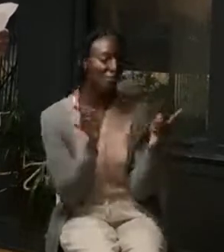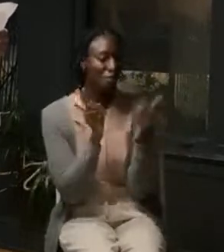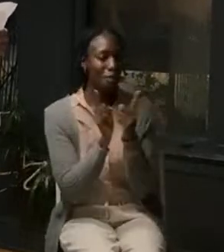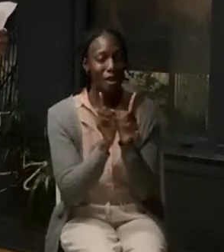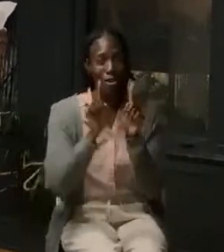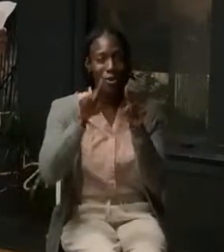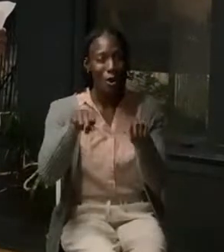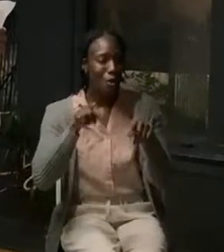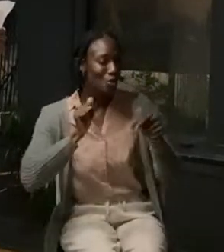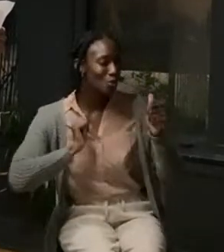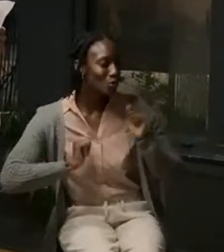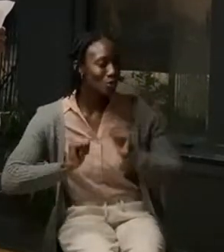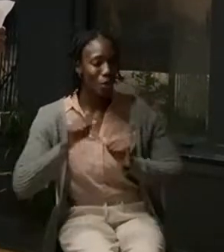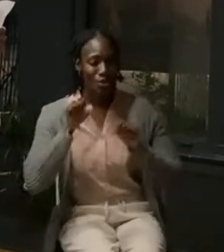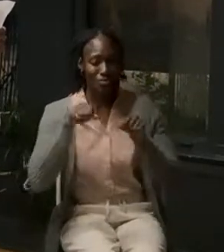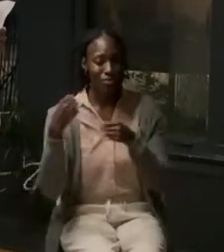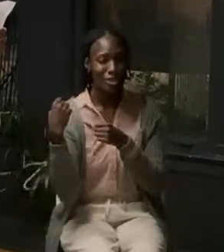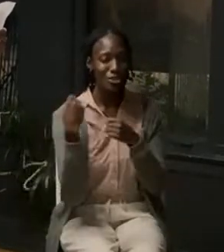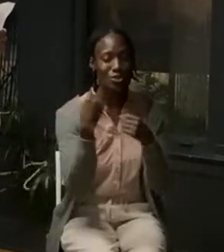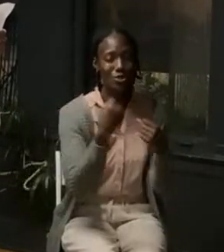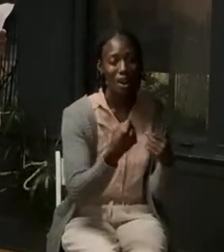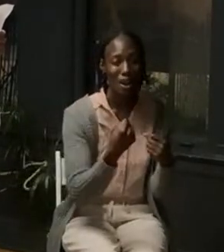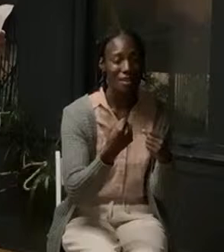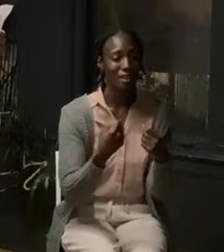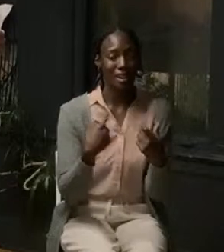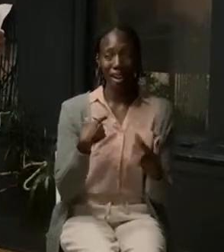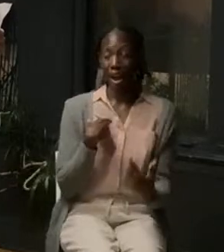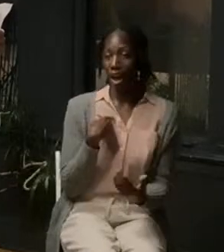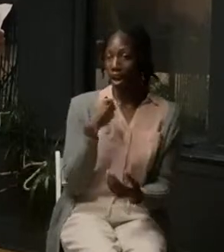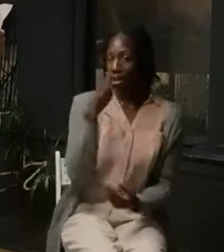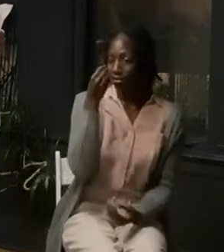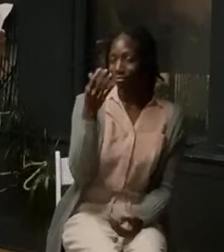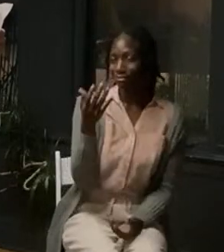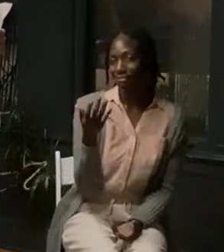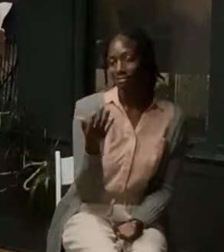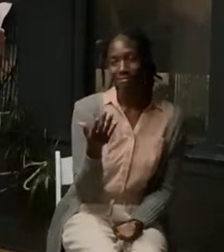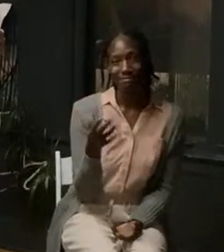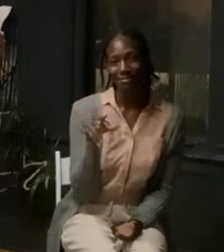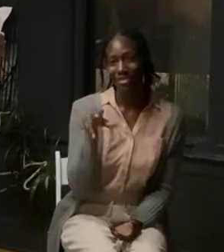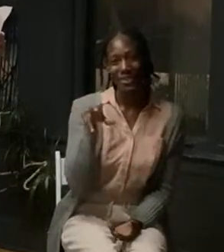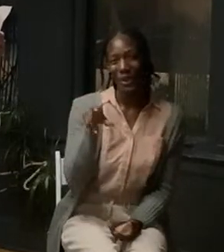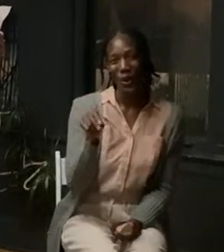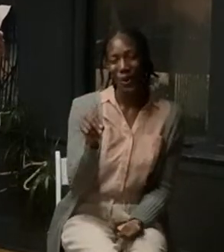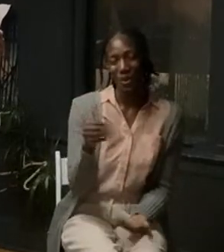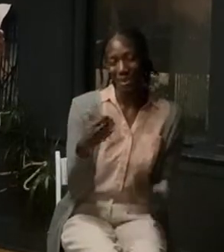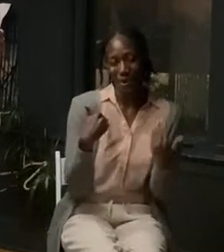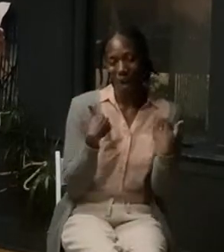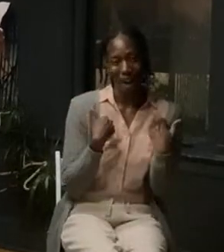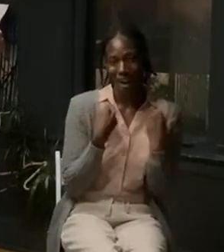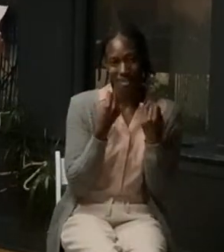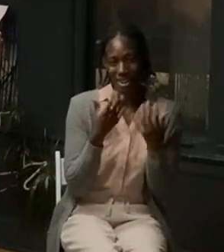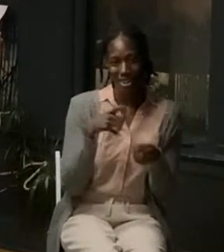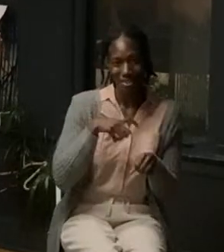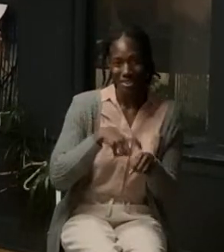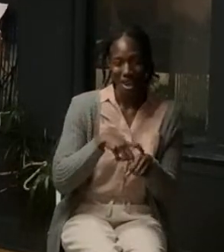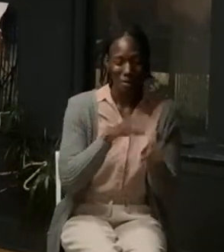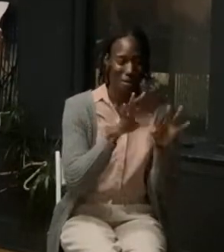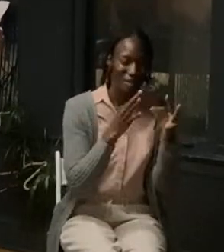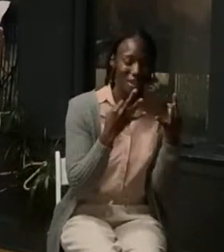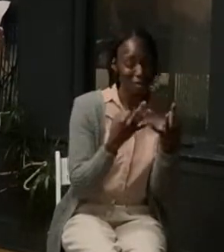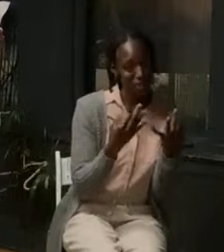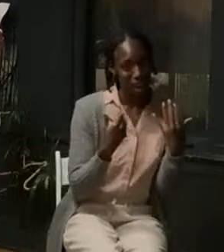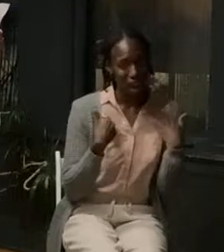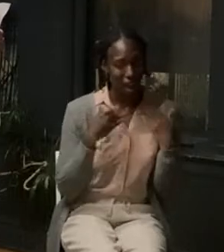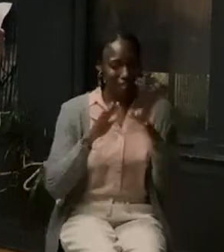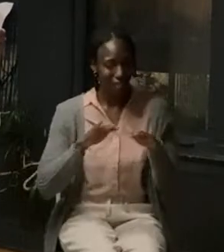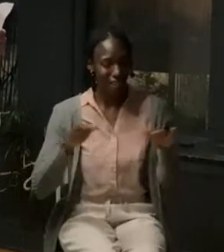show. You could drive in for Lola, and I say, no, don't have a lot of time. The family, I have